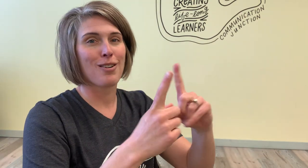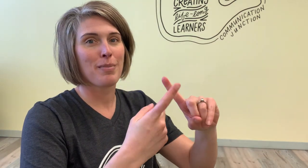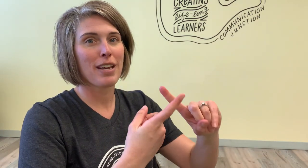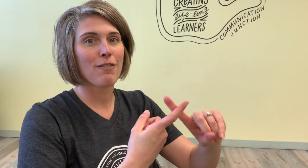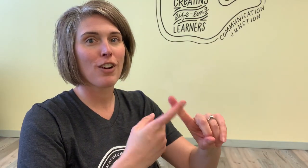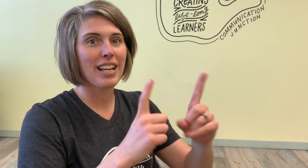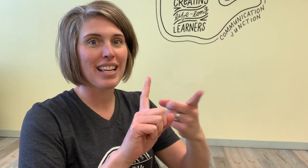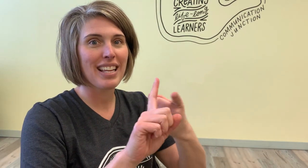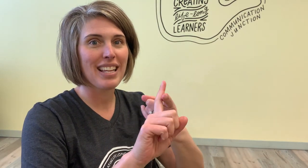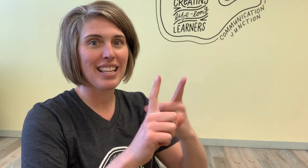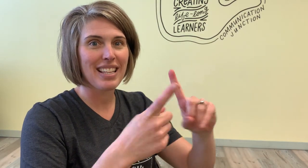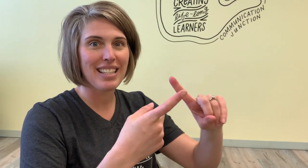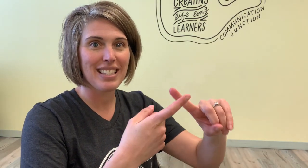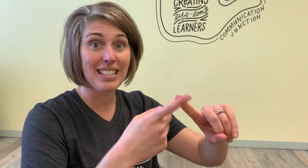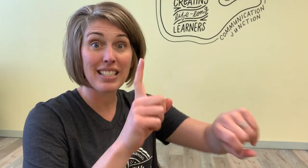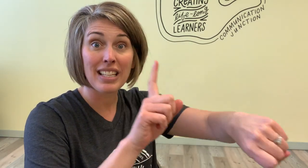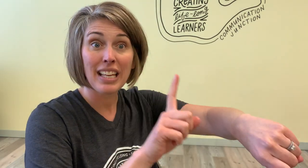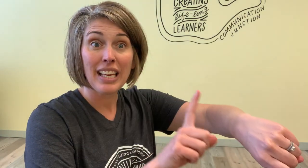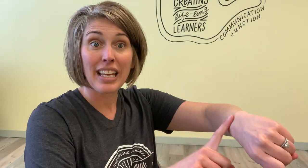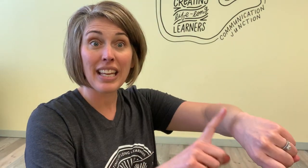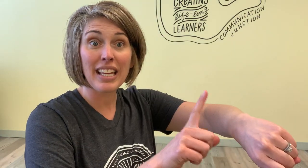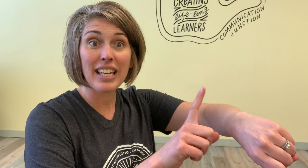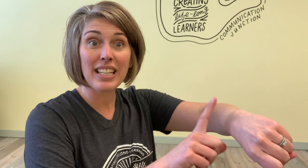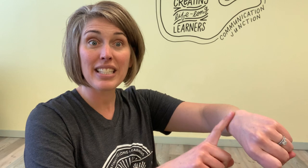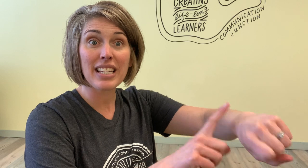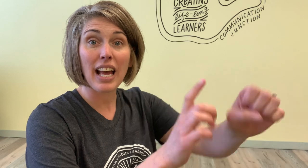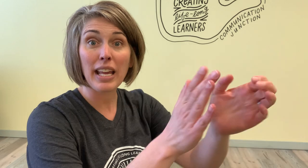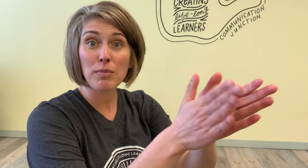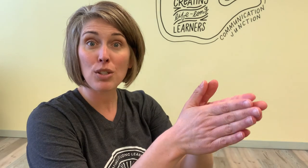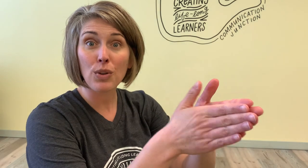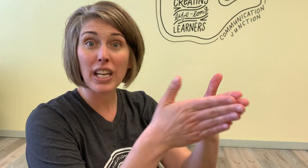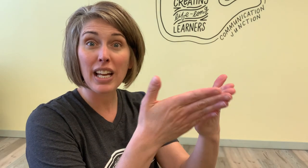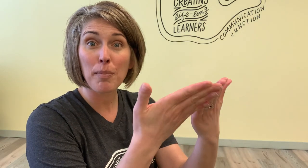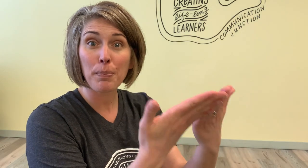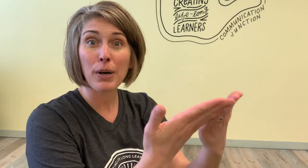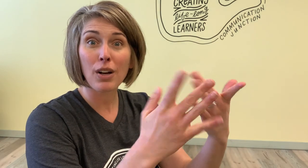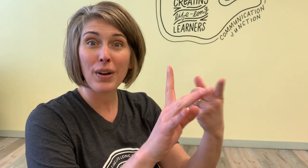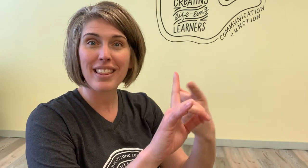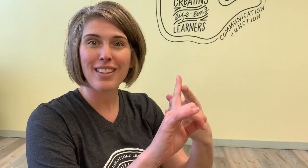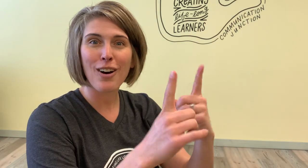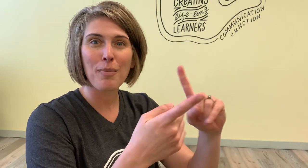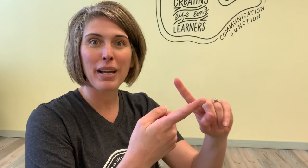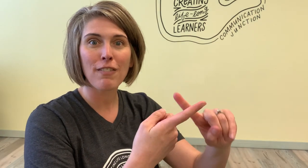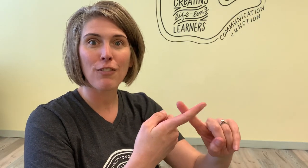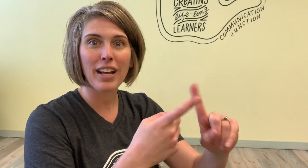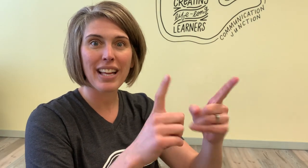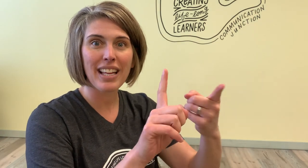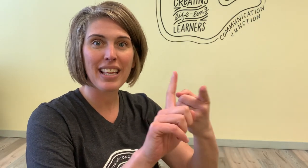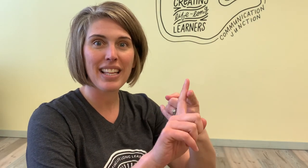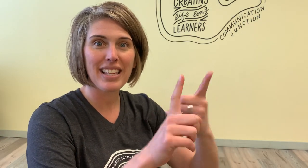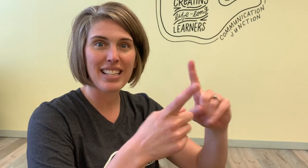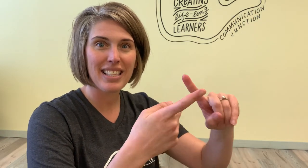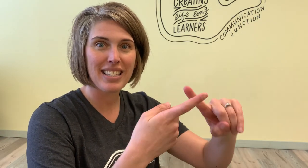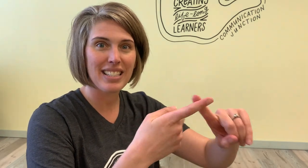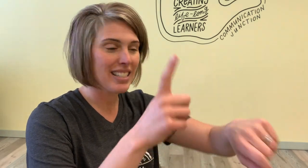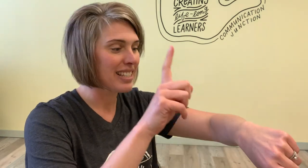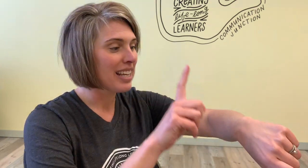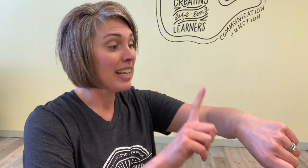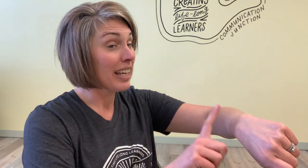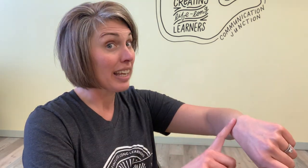my friends. It is time to read a book with all my friends.